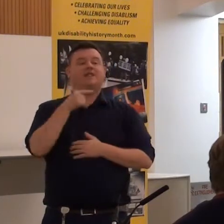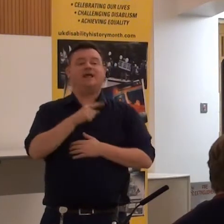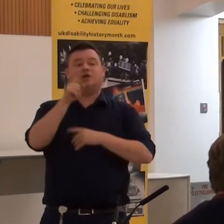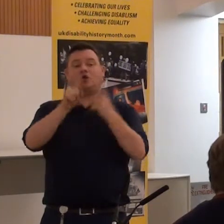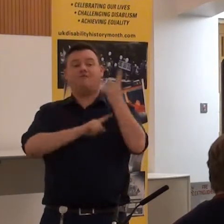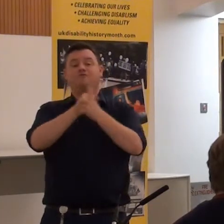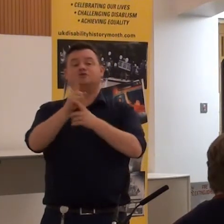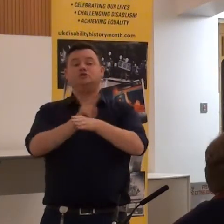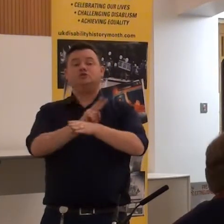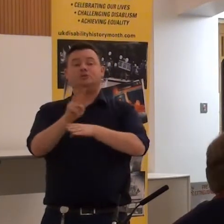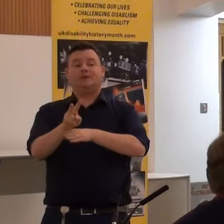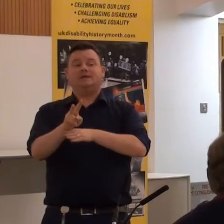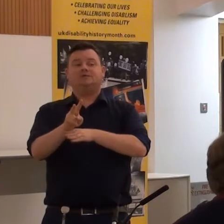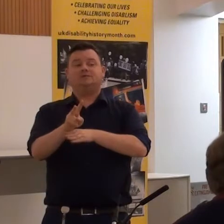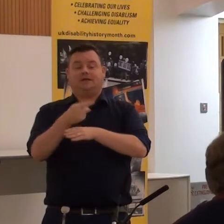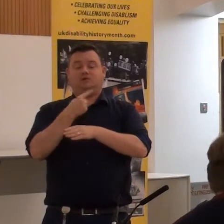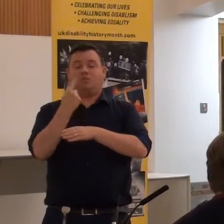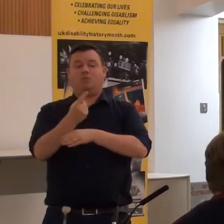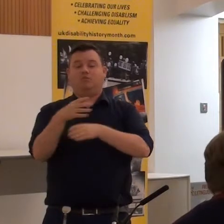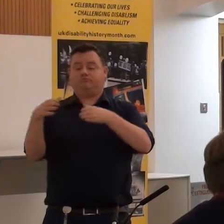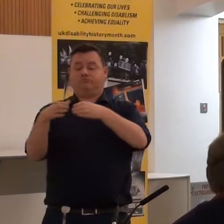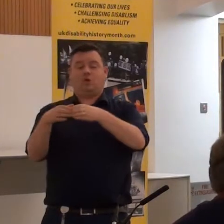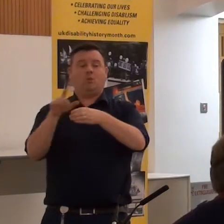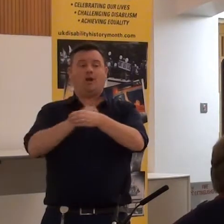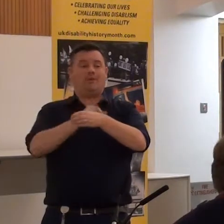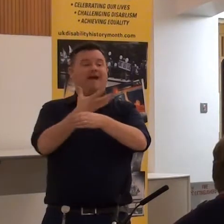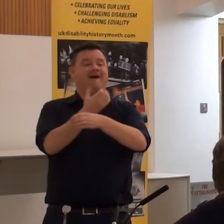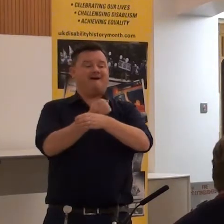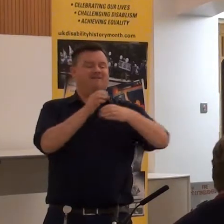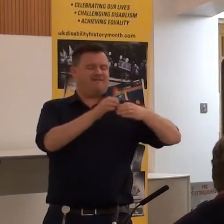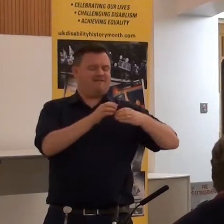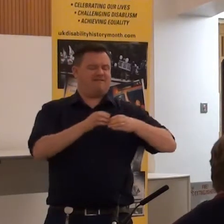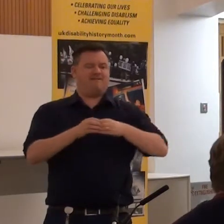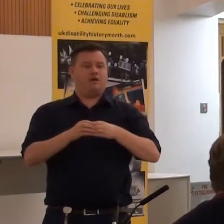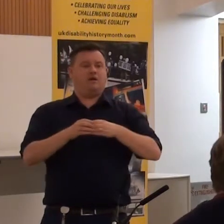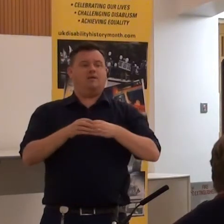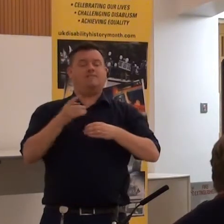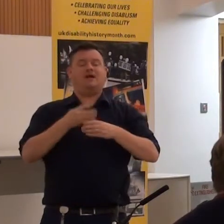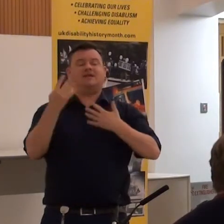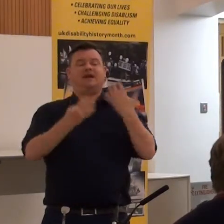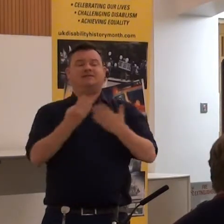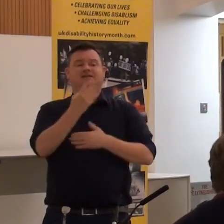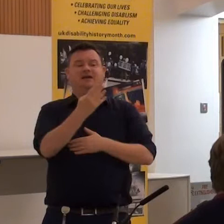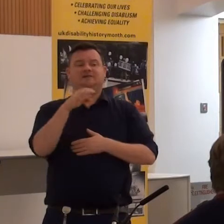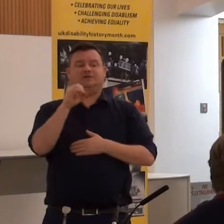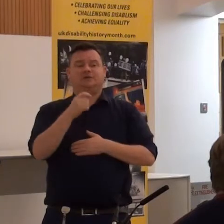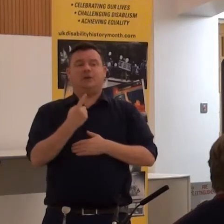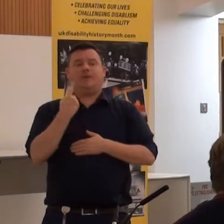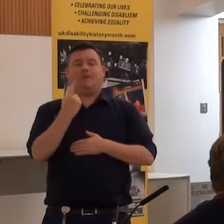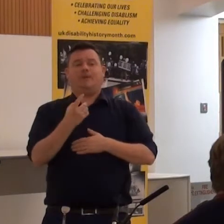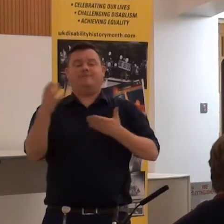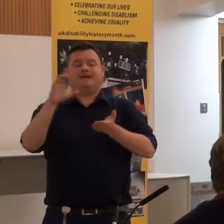we'll come over and take Sarah, but I'll react and then I'll give it to Barbara to finish up. Well, that's what the conference in 2 weeks is about, to try and bring one movement together out of fragments. But there were splits in the 90s, the main big charities went off